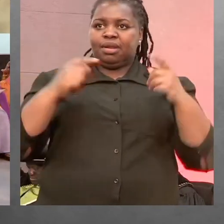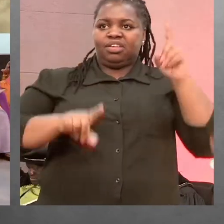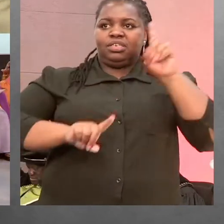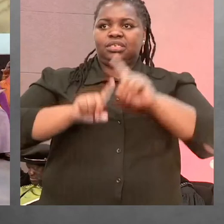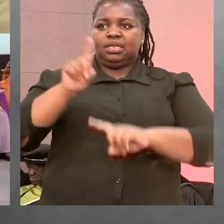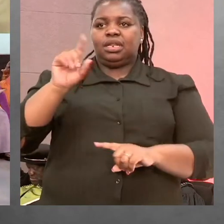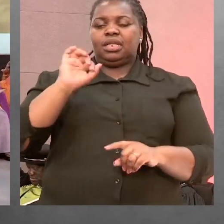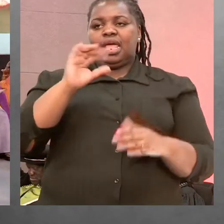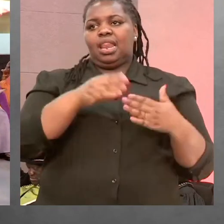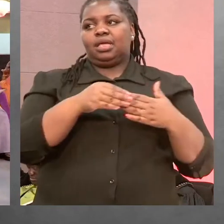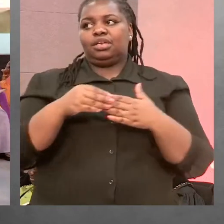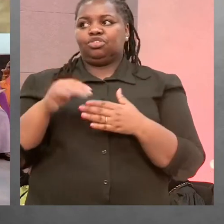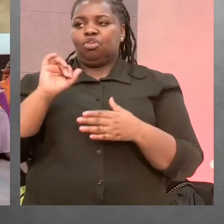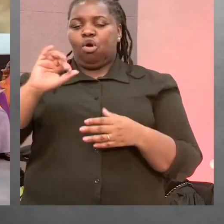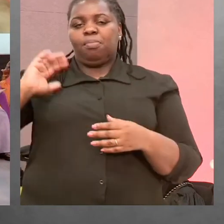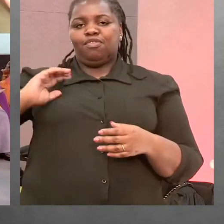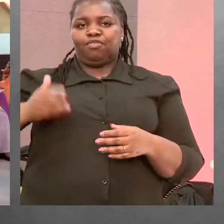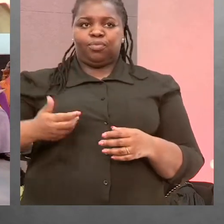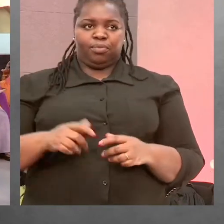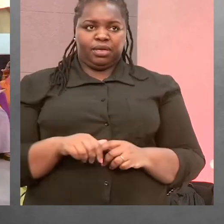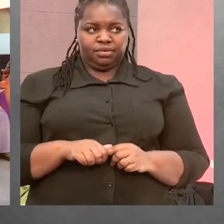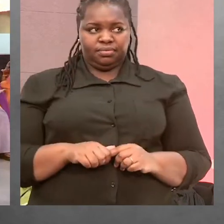success and the leadership of women.